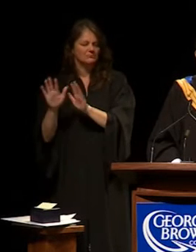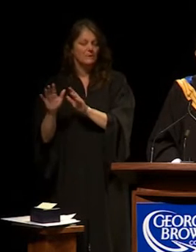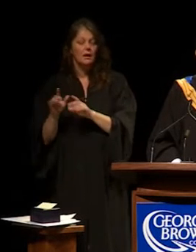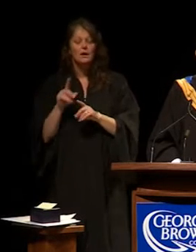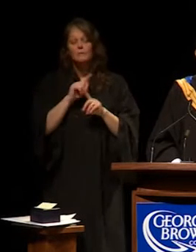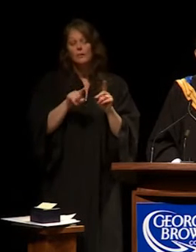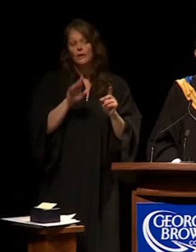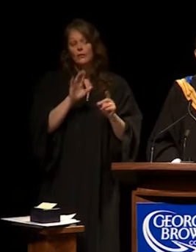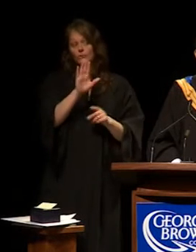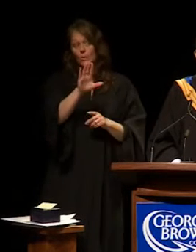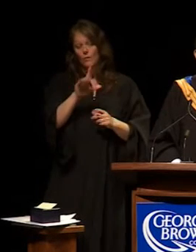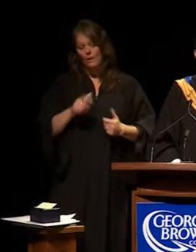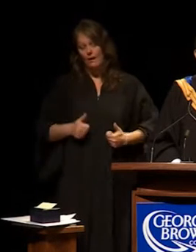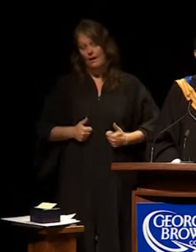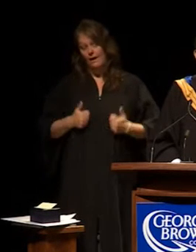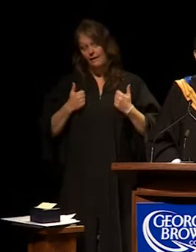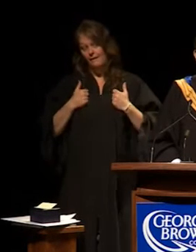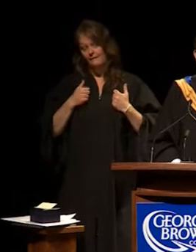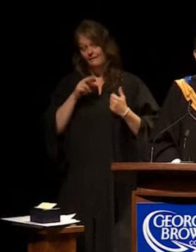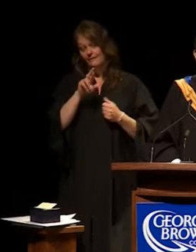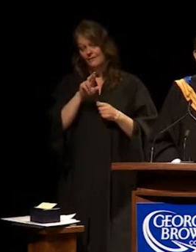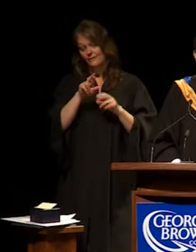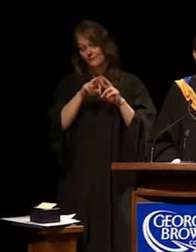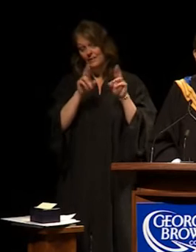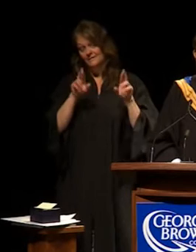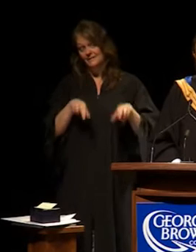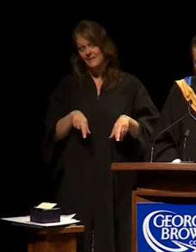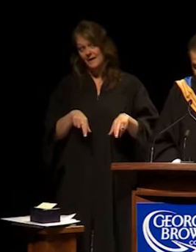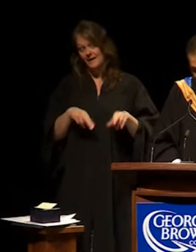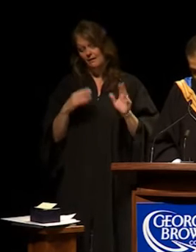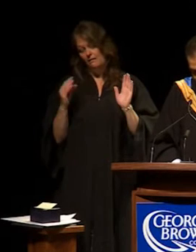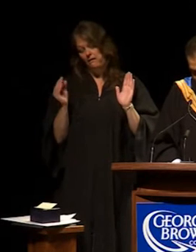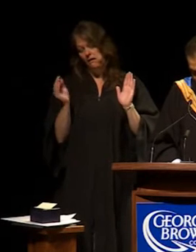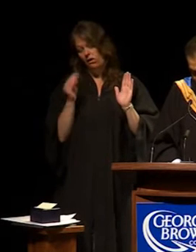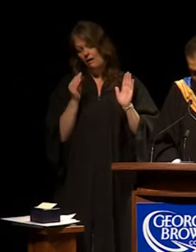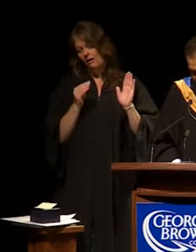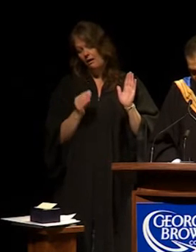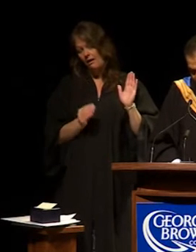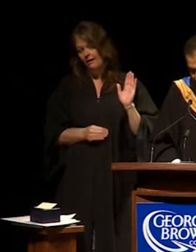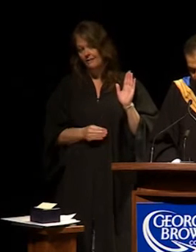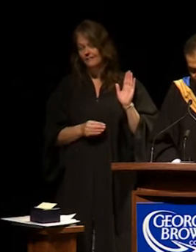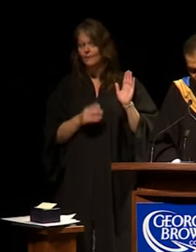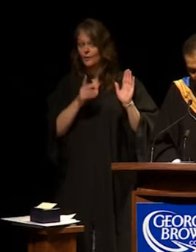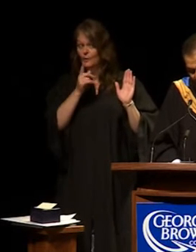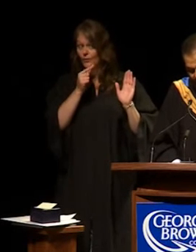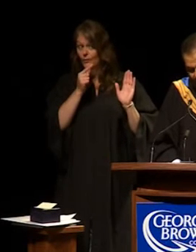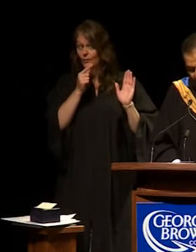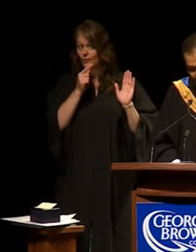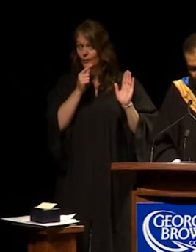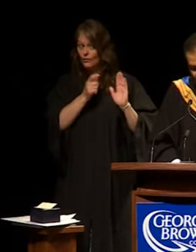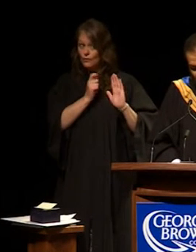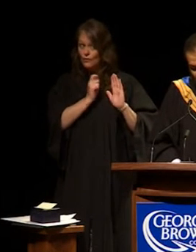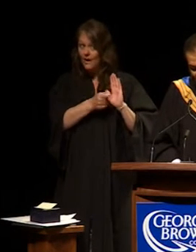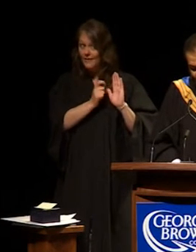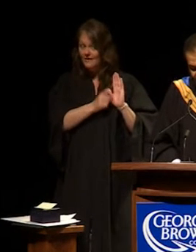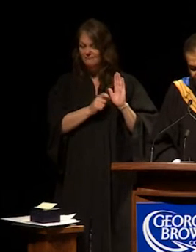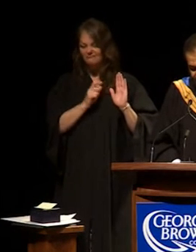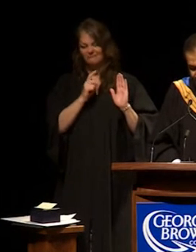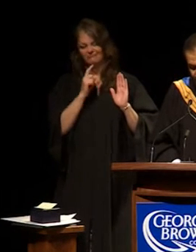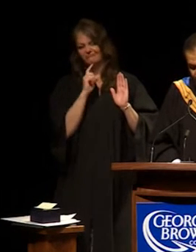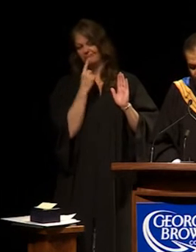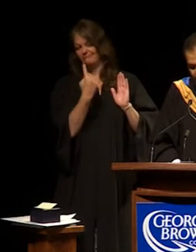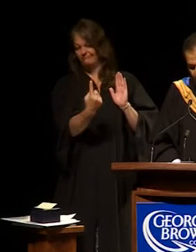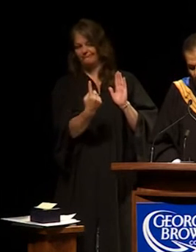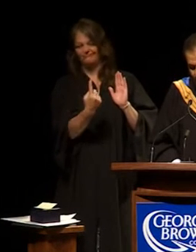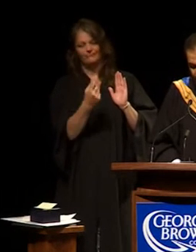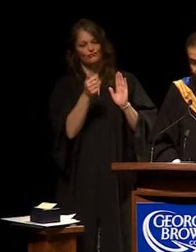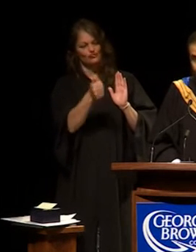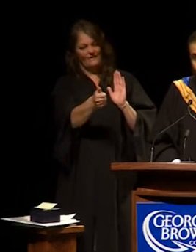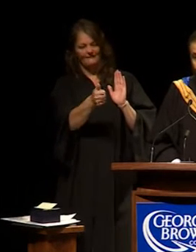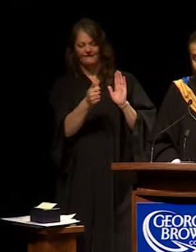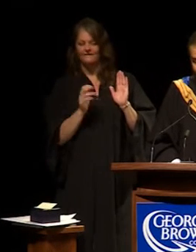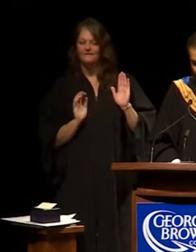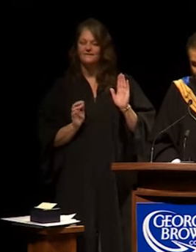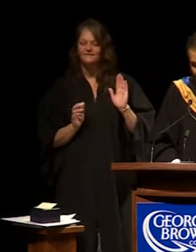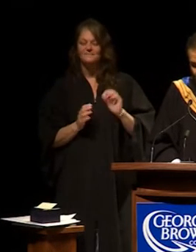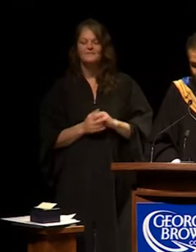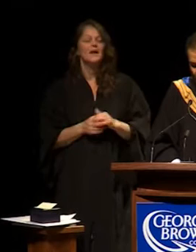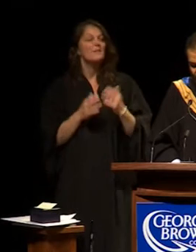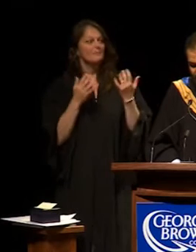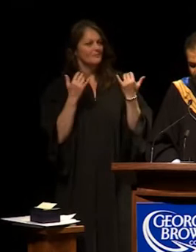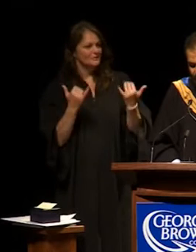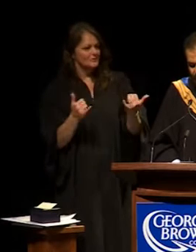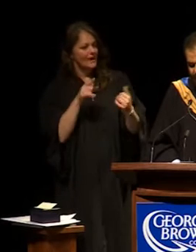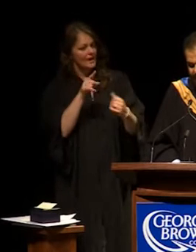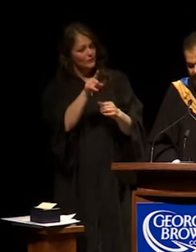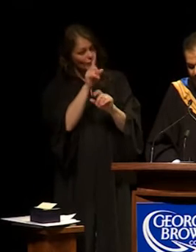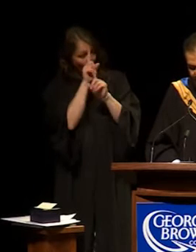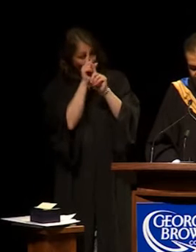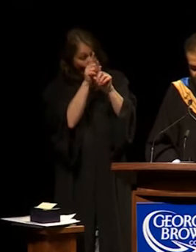life, nobody can write it for you except yourself. Today, you have achieved your goal and